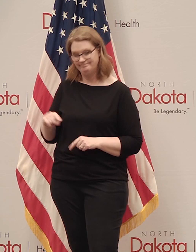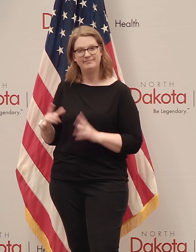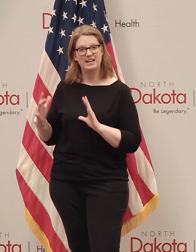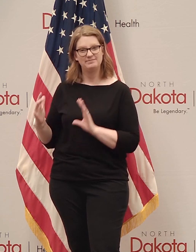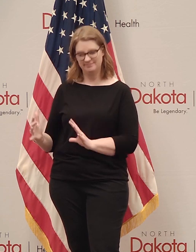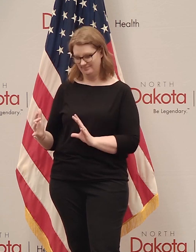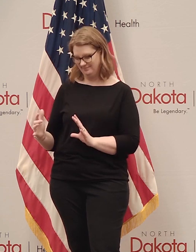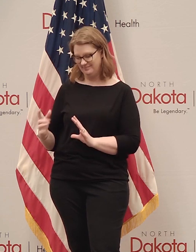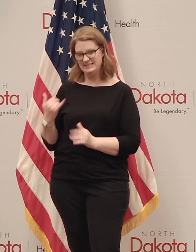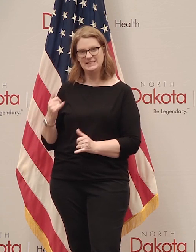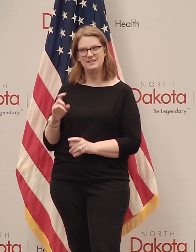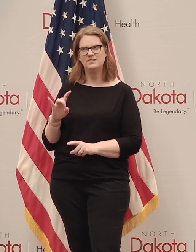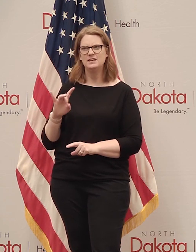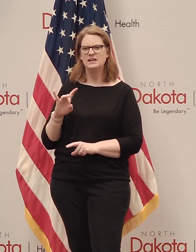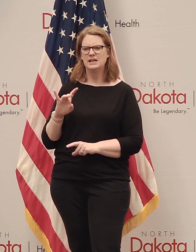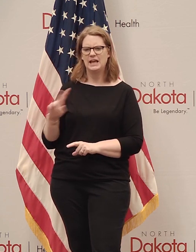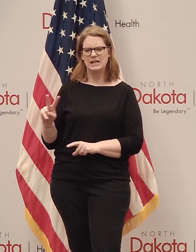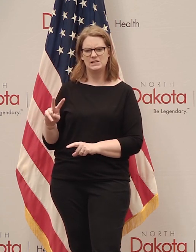spot. If you got